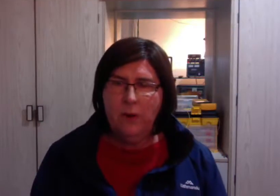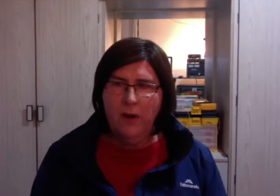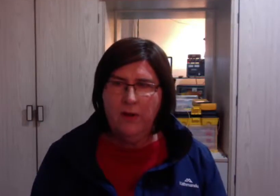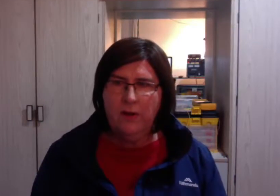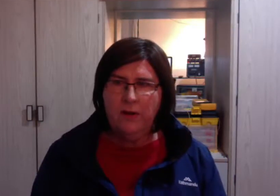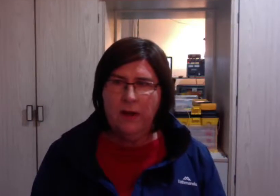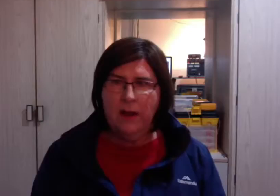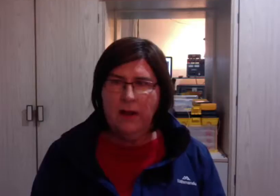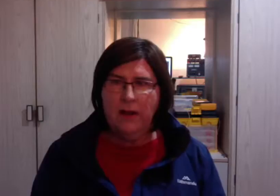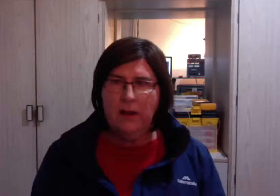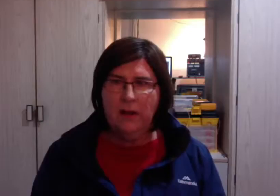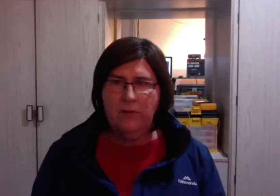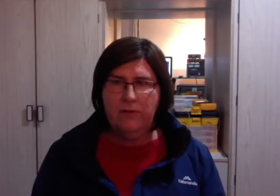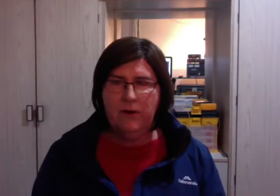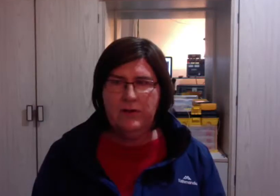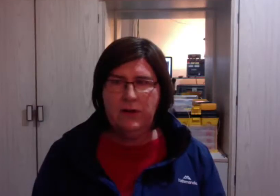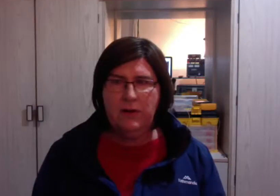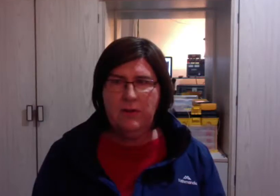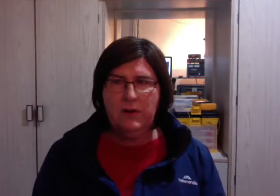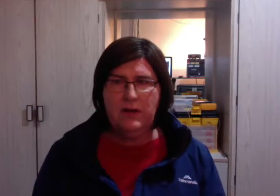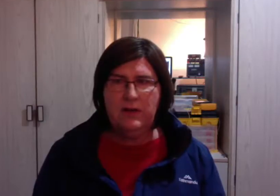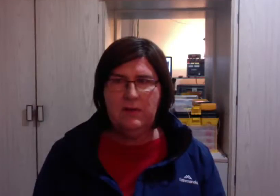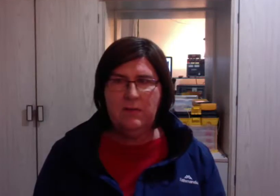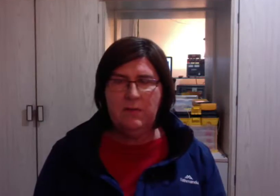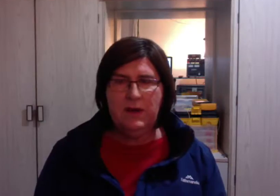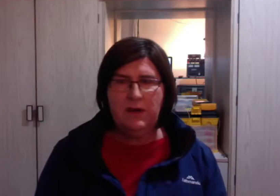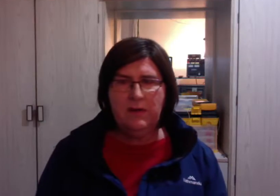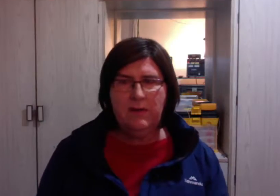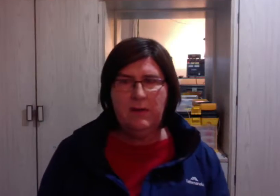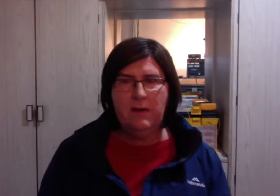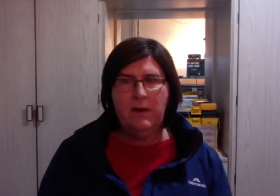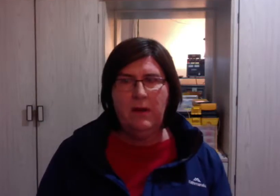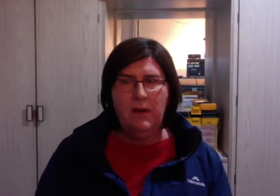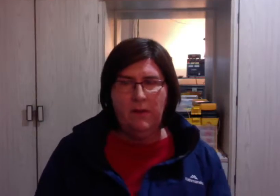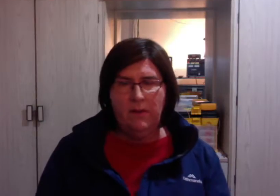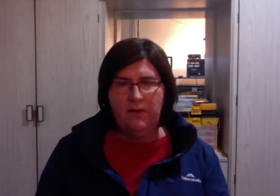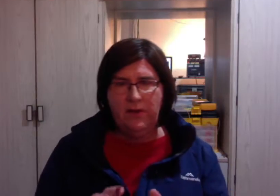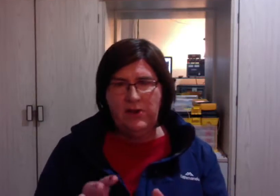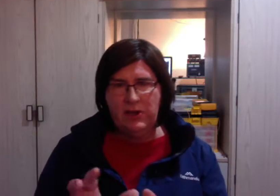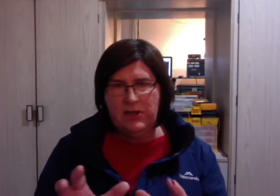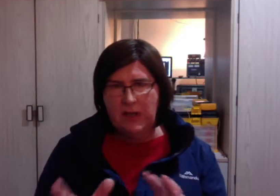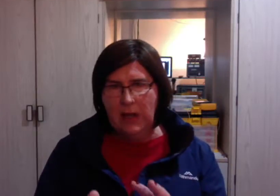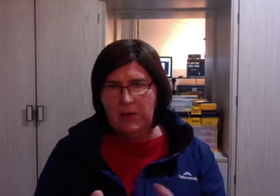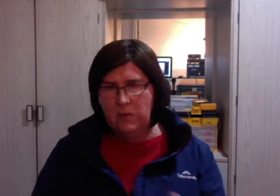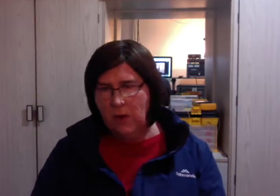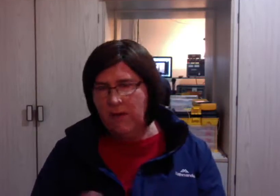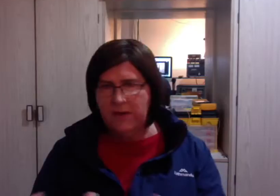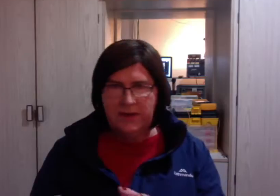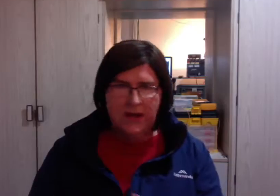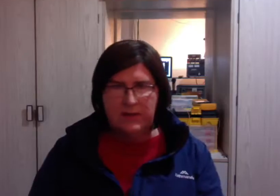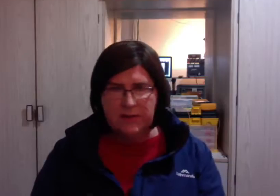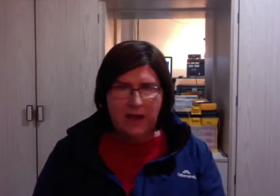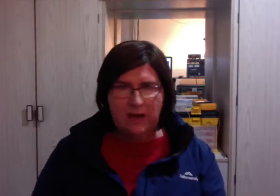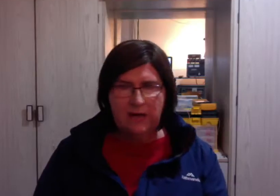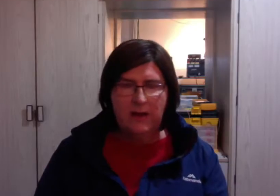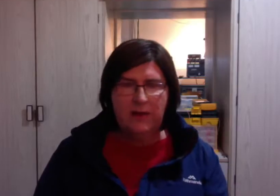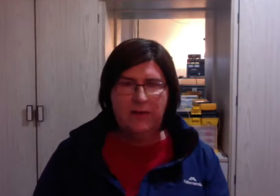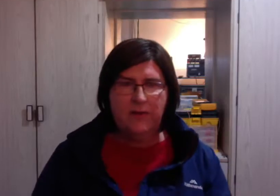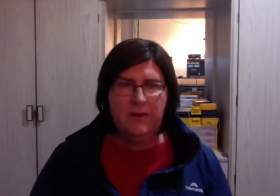want off-road towing, we can essentially tell you what the dangers are and that sort of thing. We